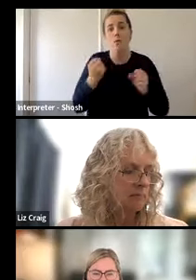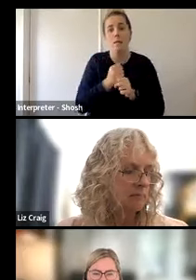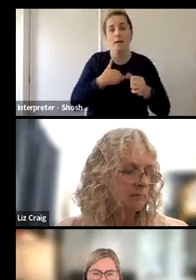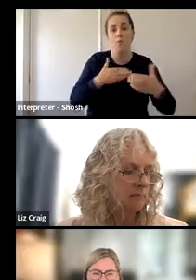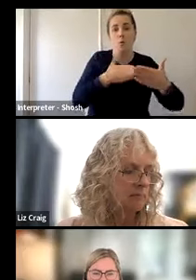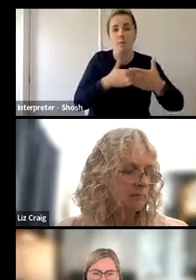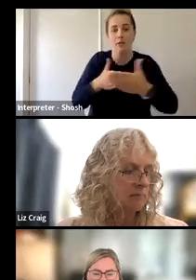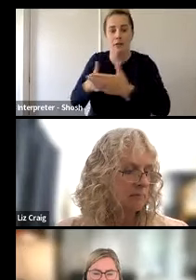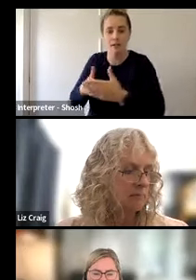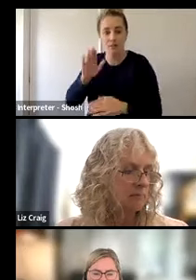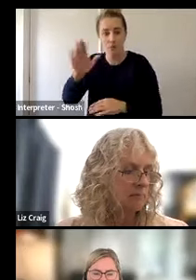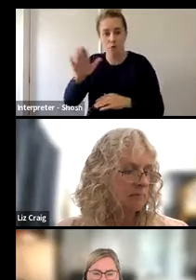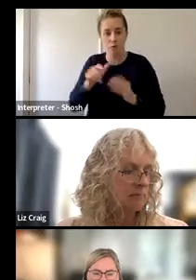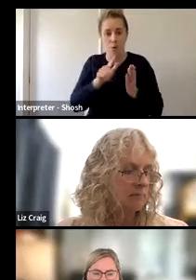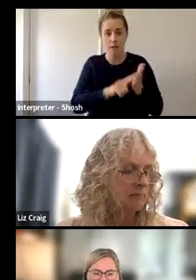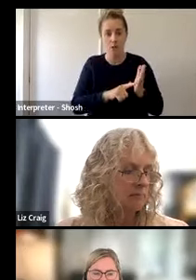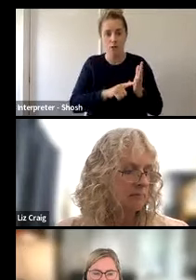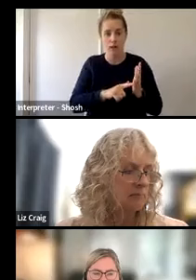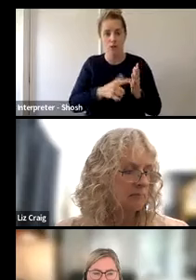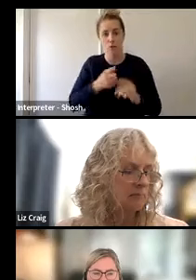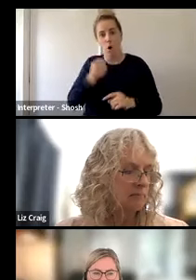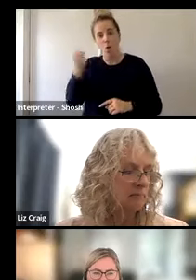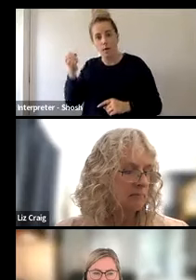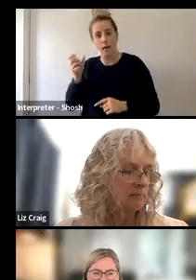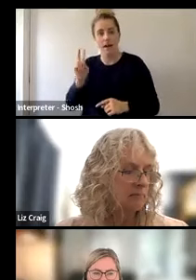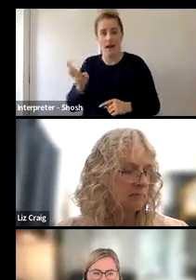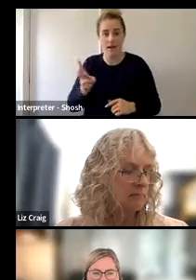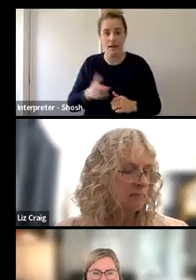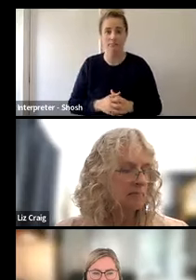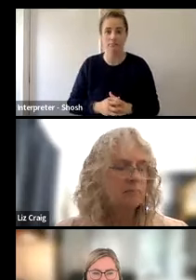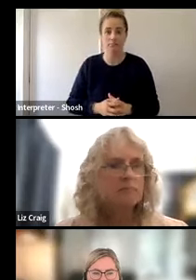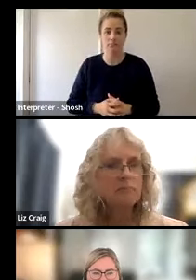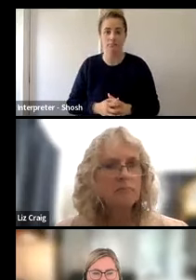flow-on effects that hold us back further?